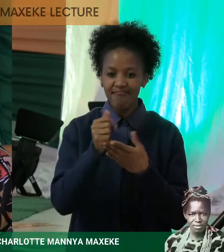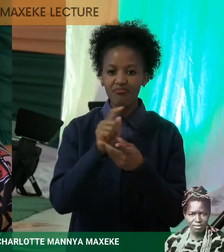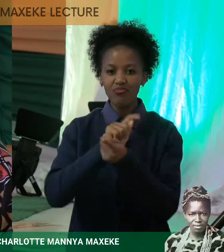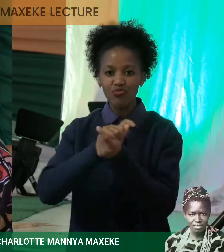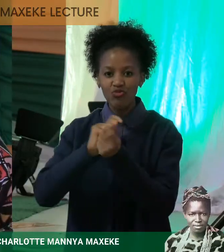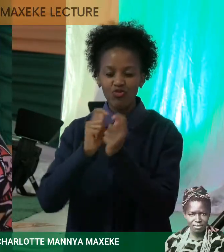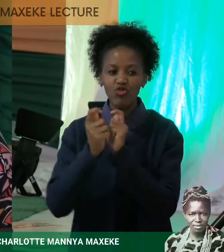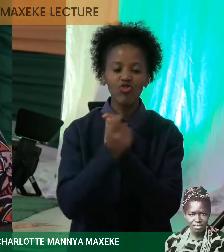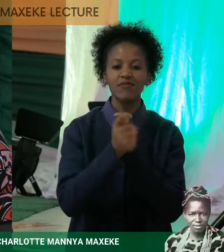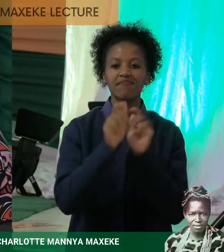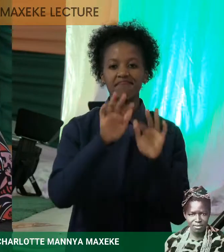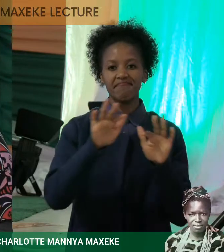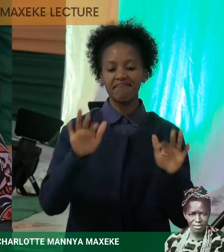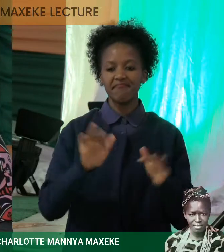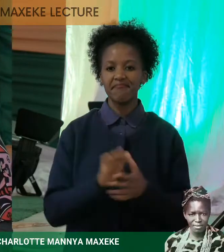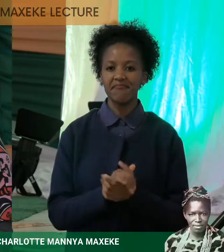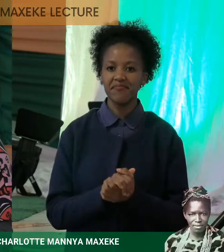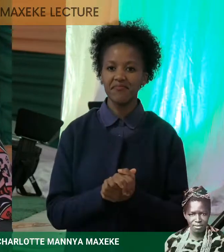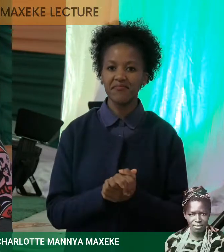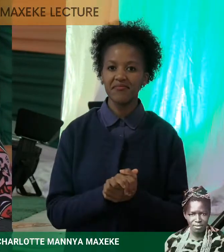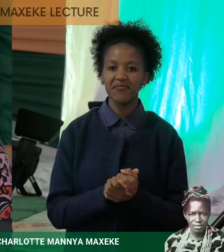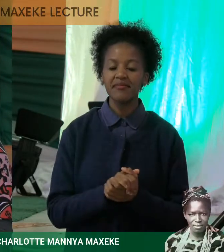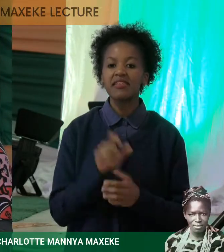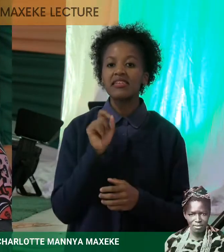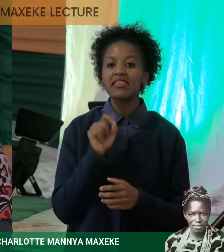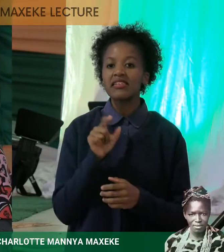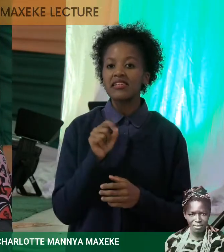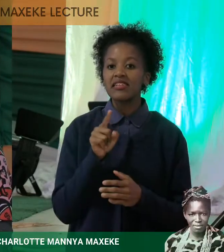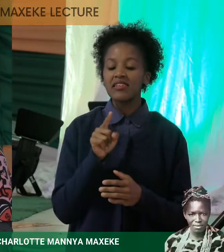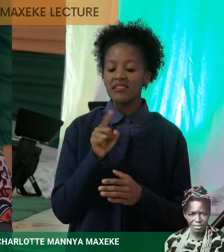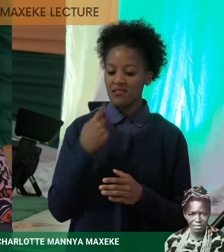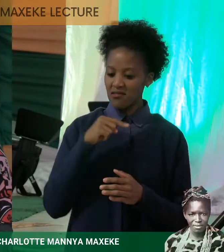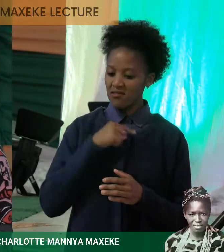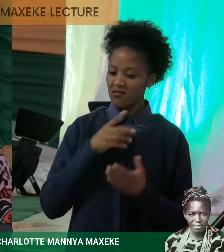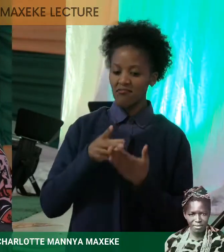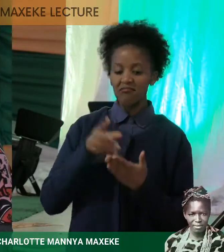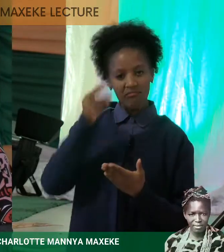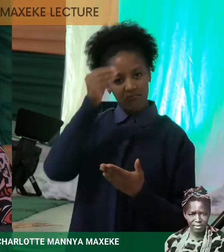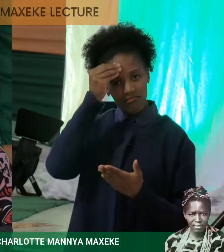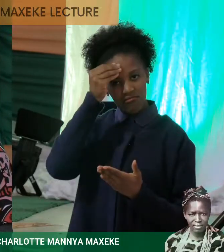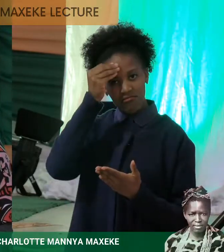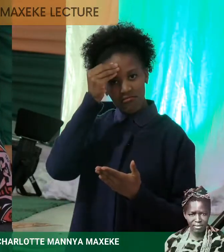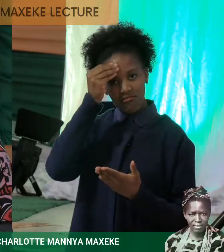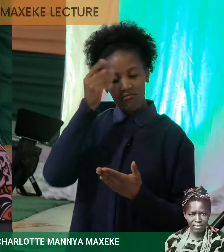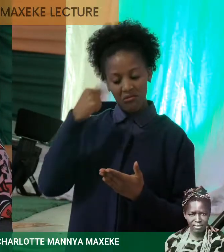yoluntu. Oku ke kumele kube sisifundo ukuthi sonke singomama